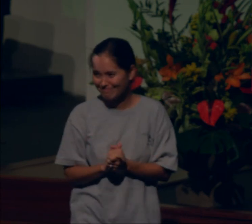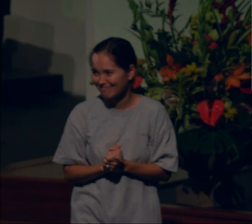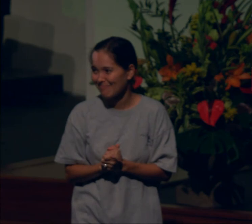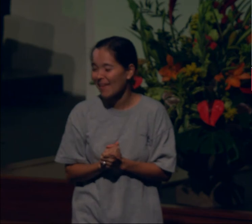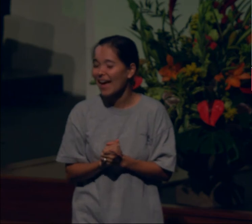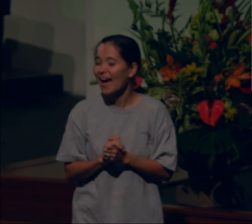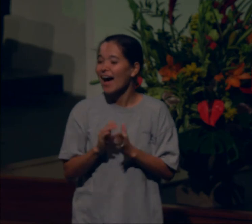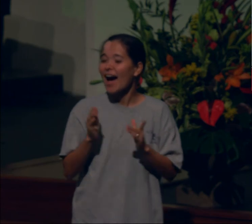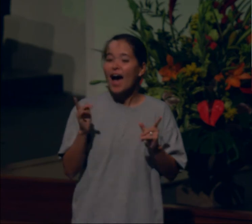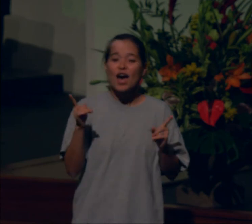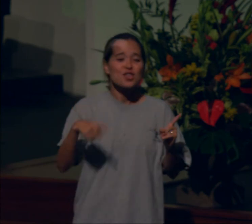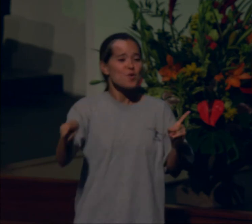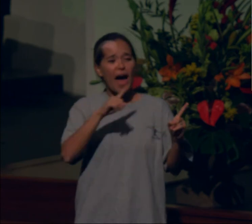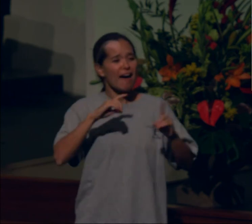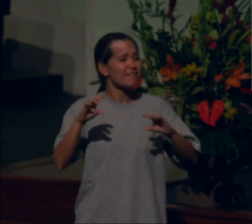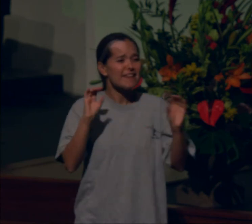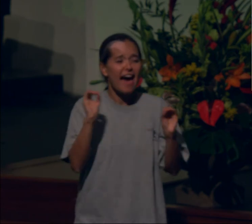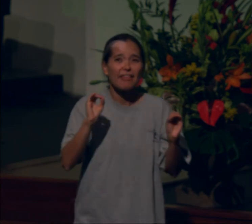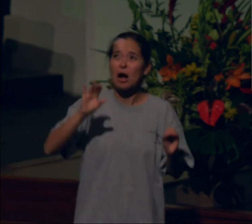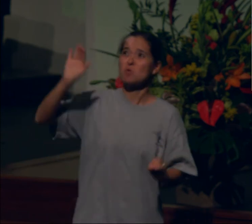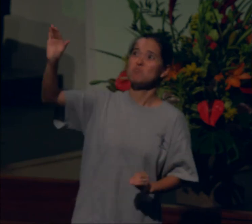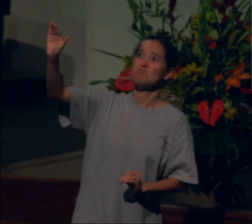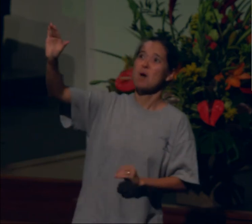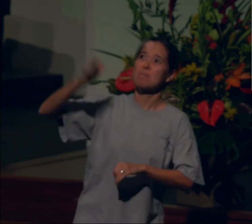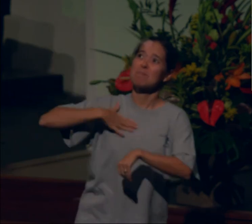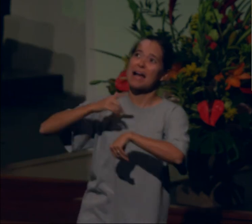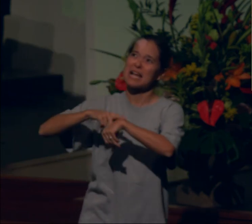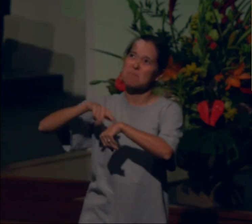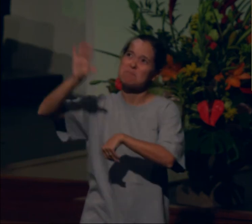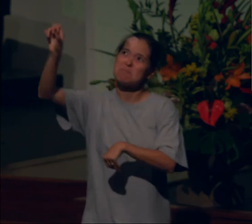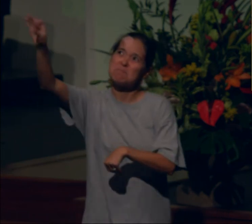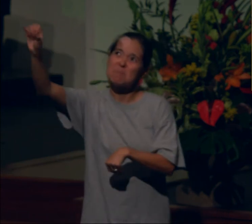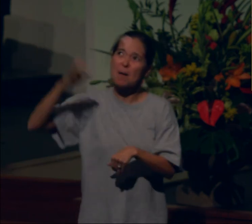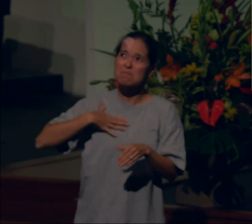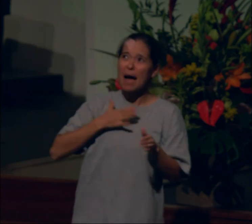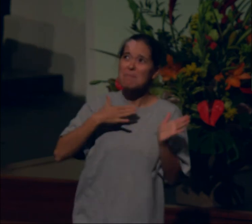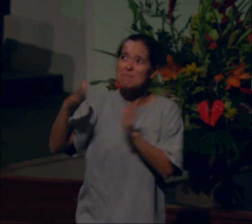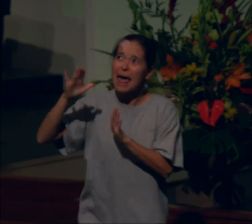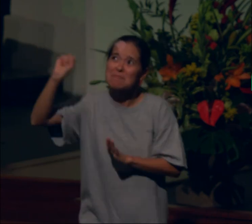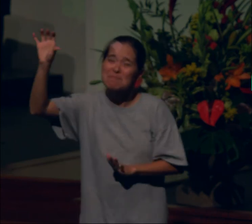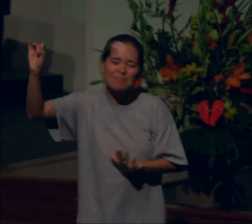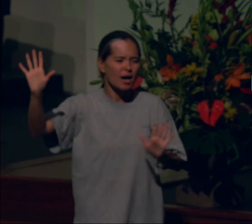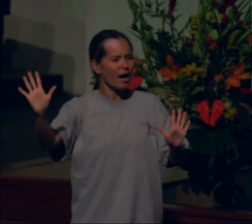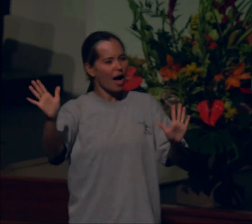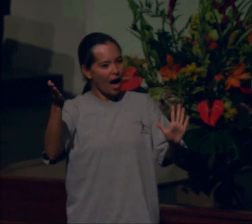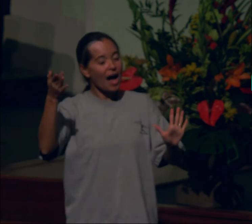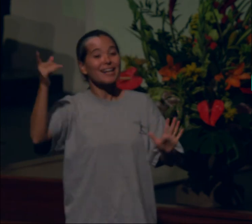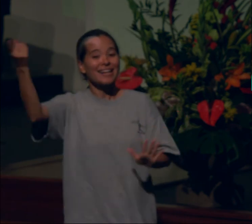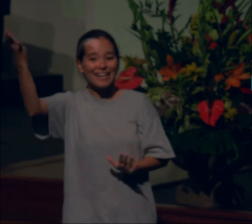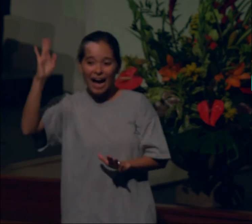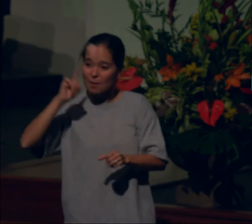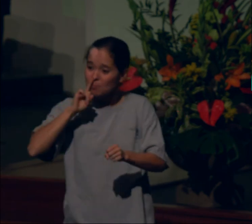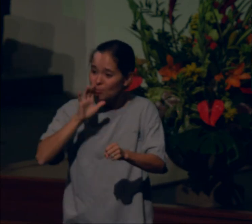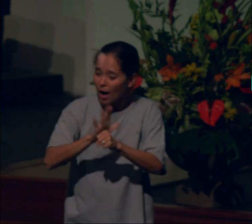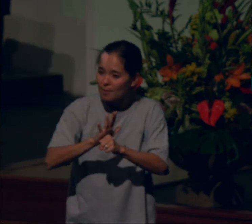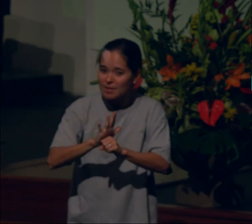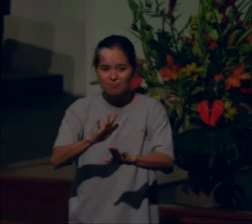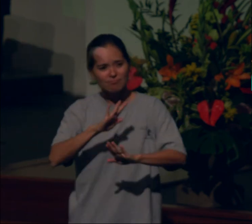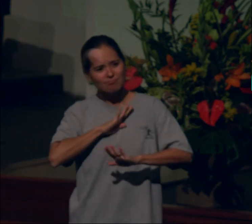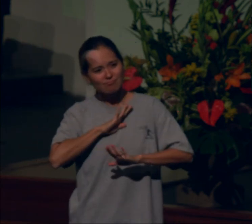You ain't got nothing to offer God. God said it. I believe it. And that settles it for